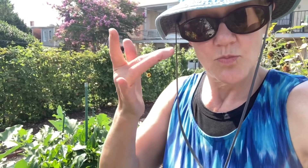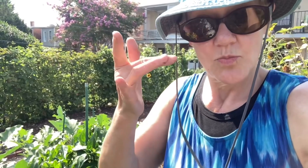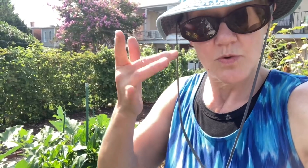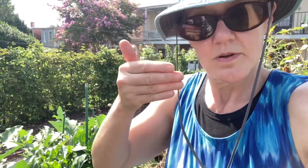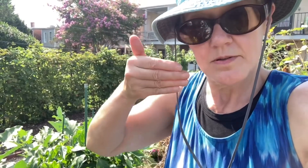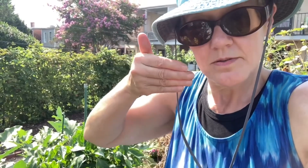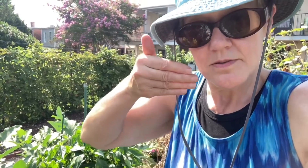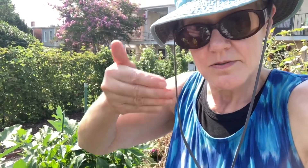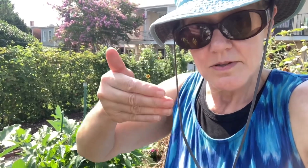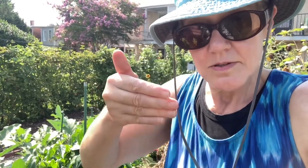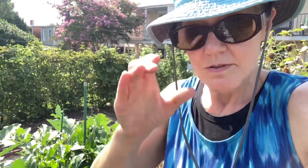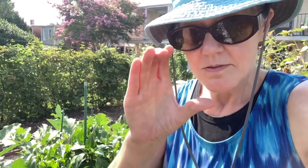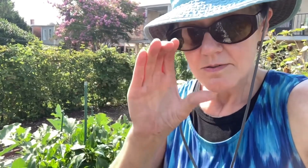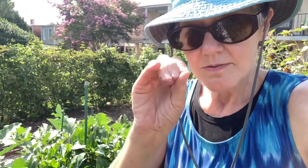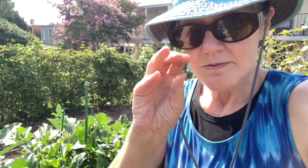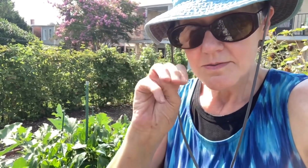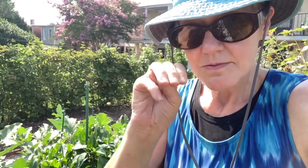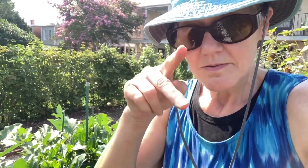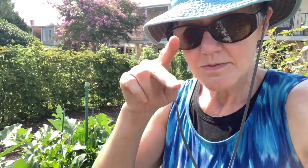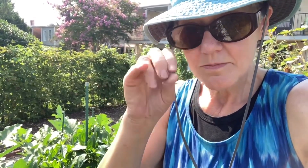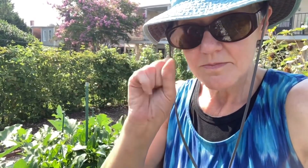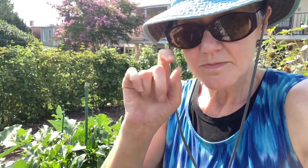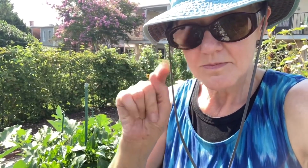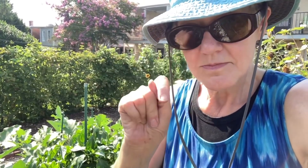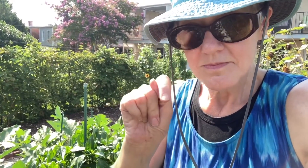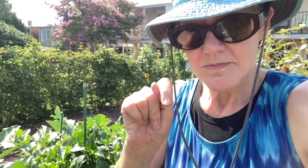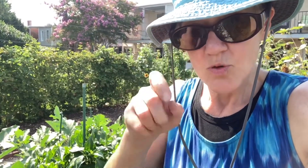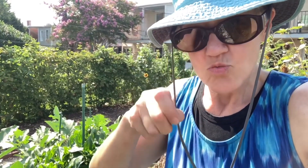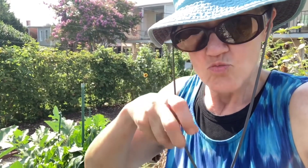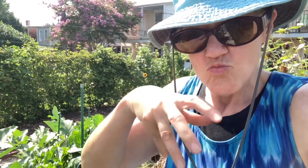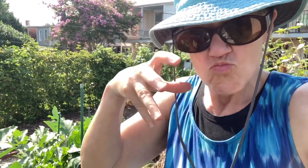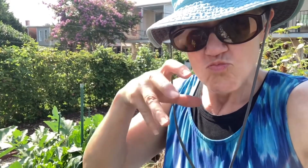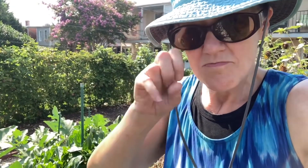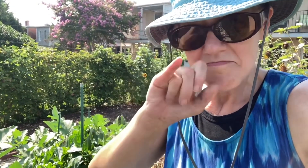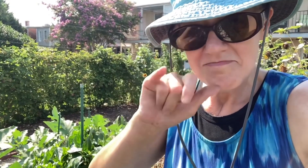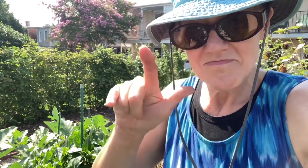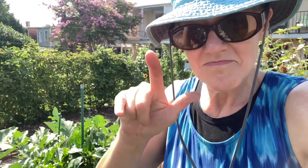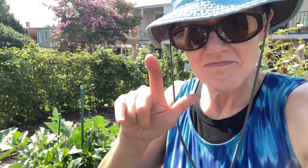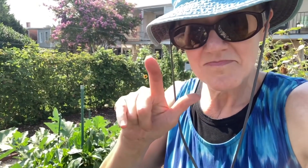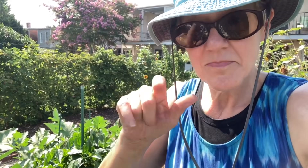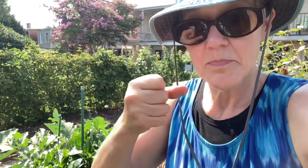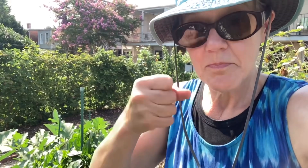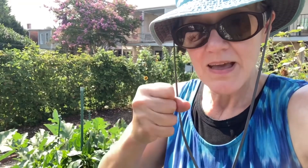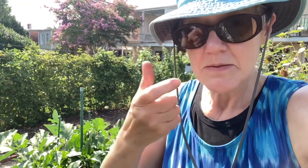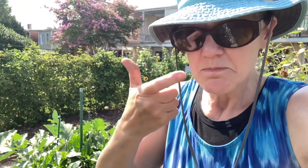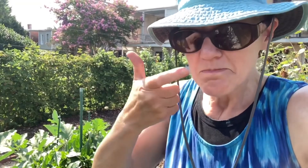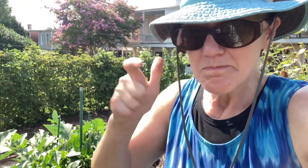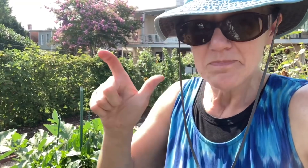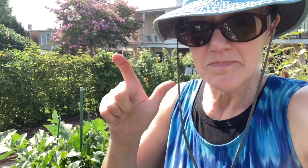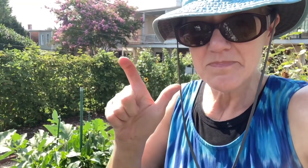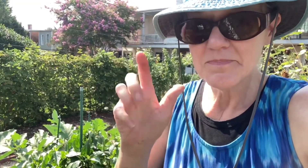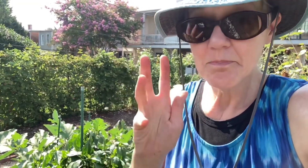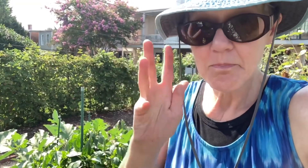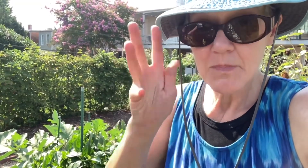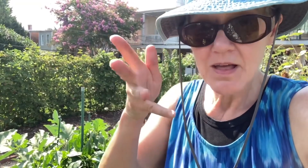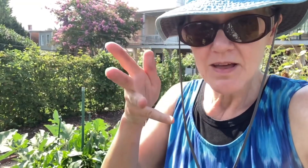others? Because it's near the compost and all this rich soil. It makes for a